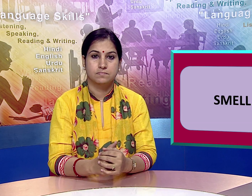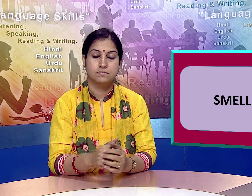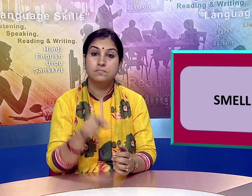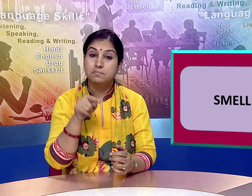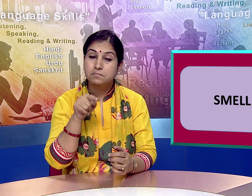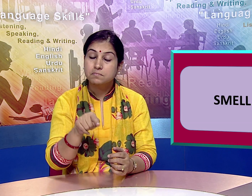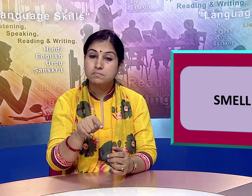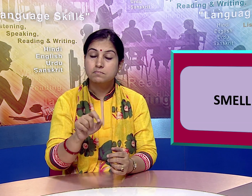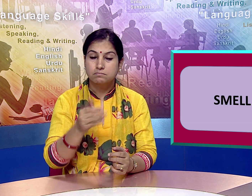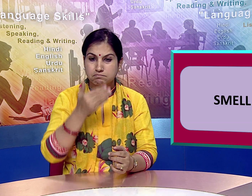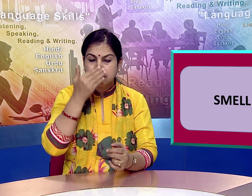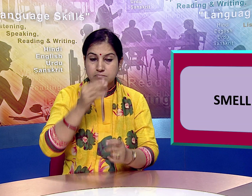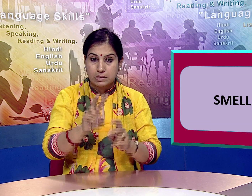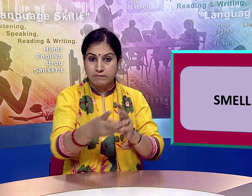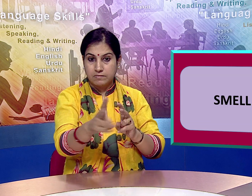have got a specific